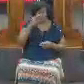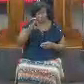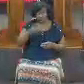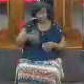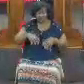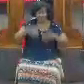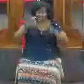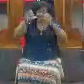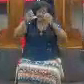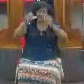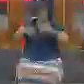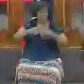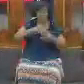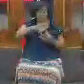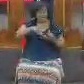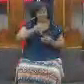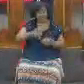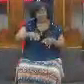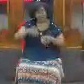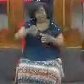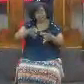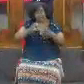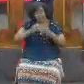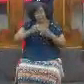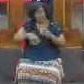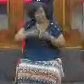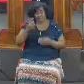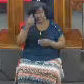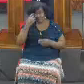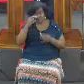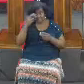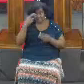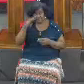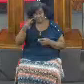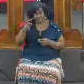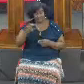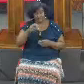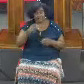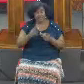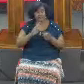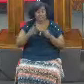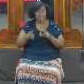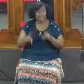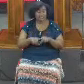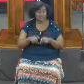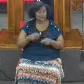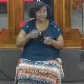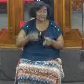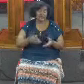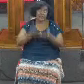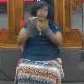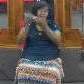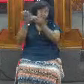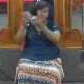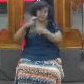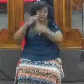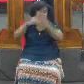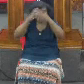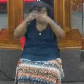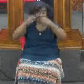up, and a cloud received him out of their sight, talking about Jesus, as he was taken up into heaven. But